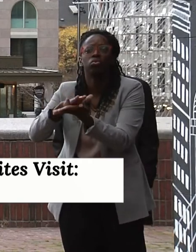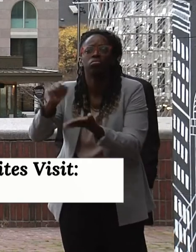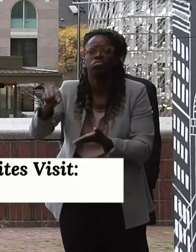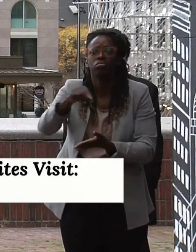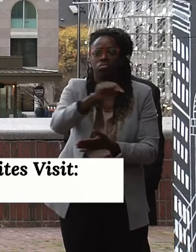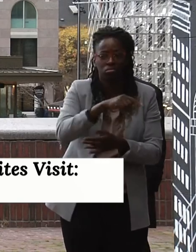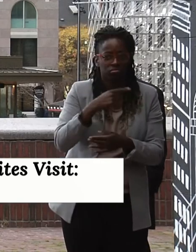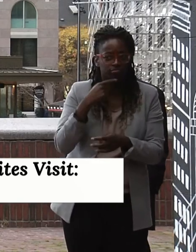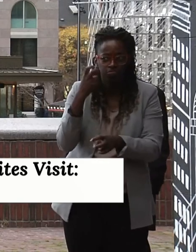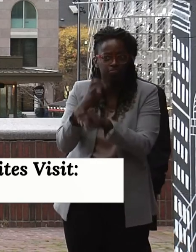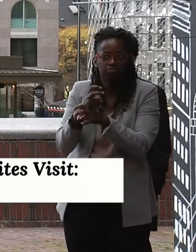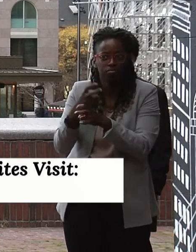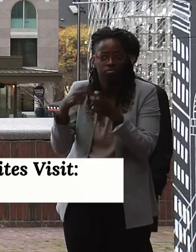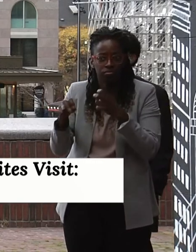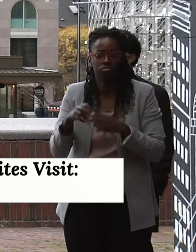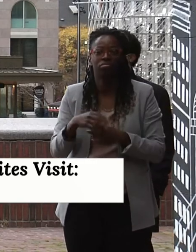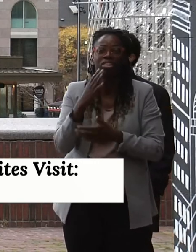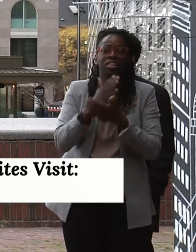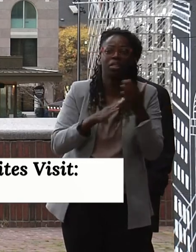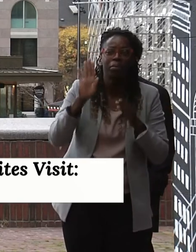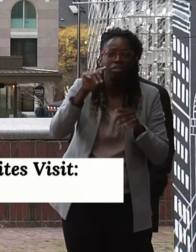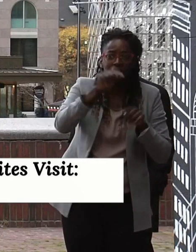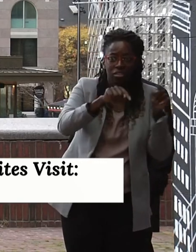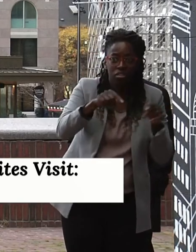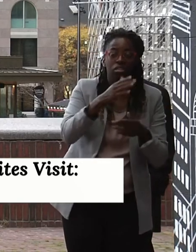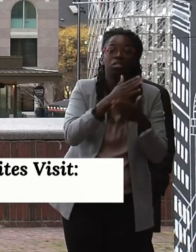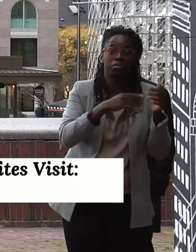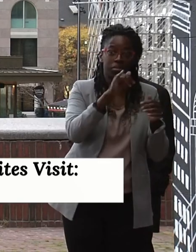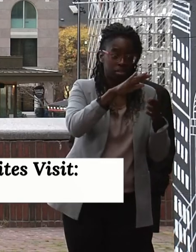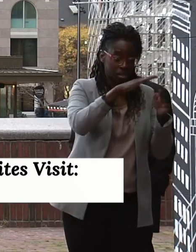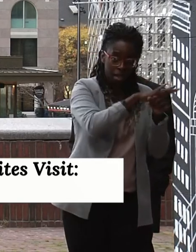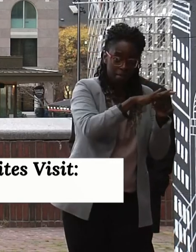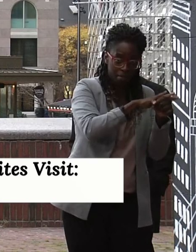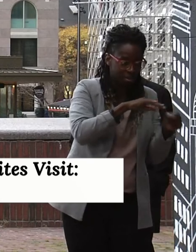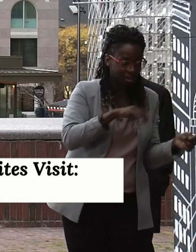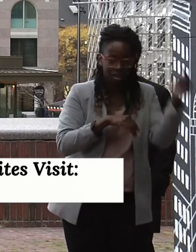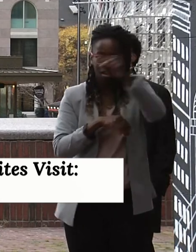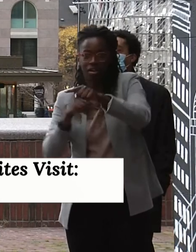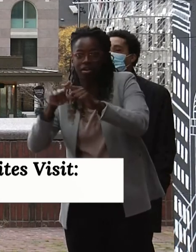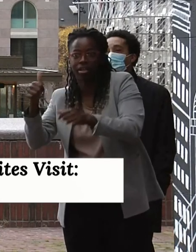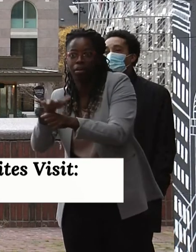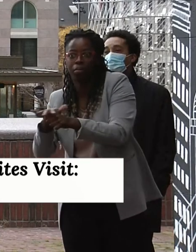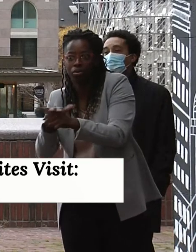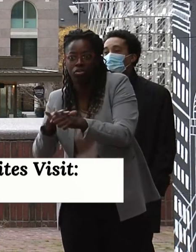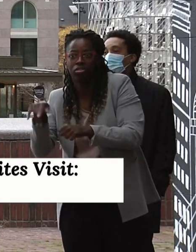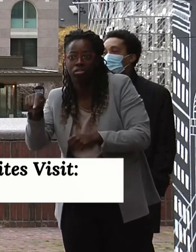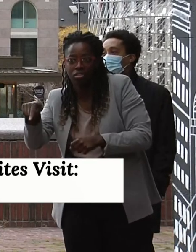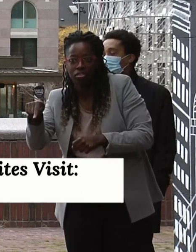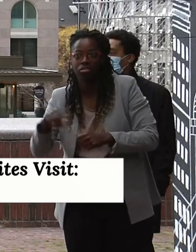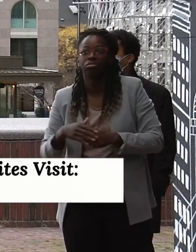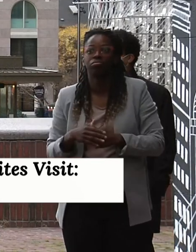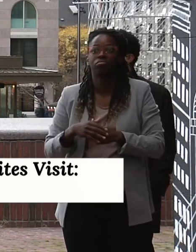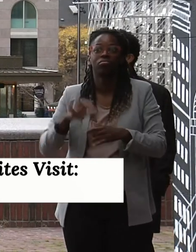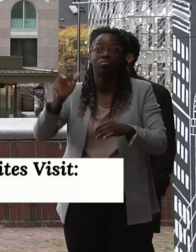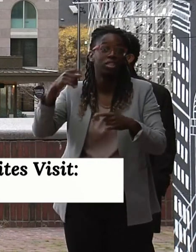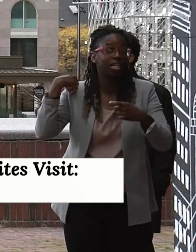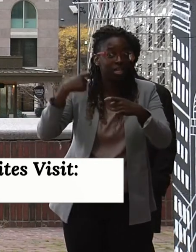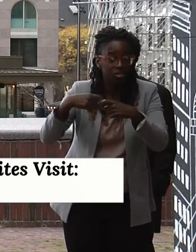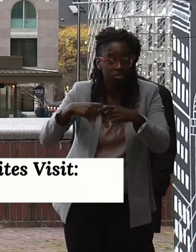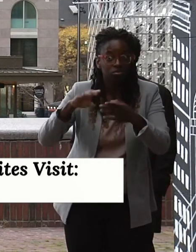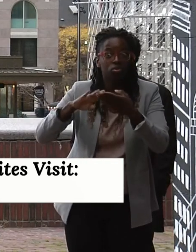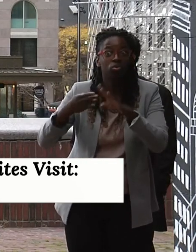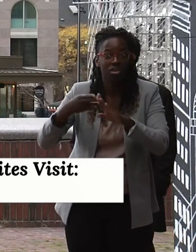neighborhood. We have lots of immigrant families. We have, you know, our rate in the Latino community is pretty high. The Latino community is very high. I think it's